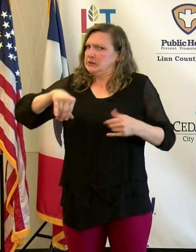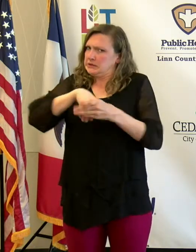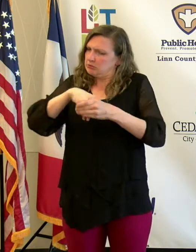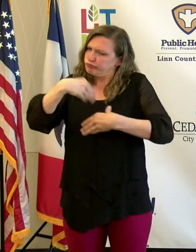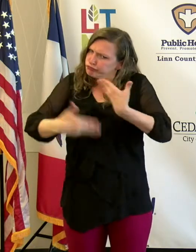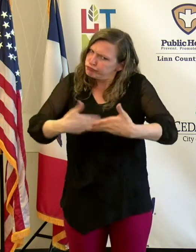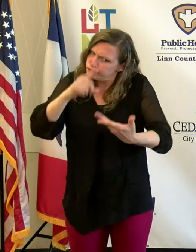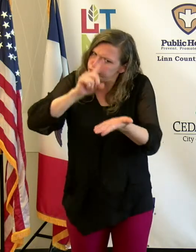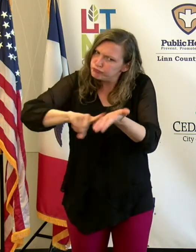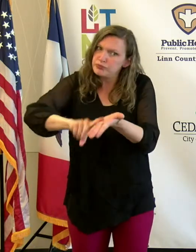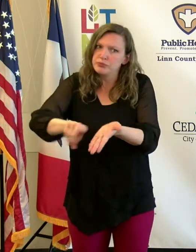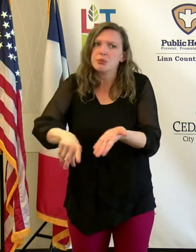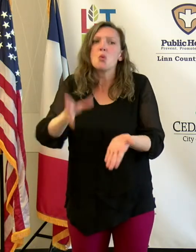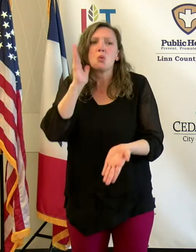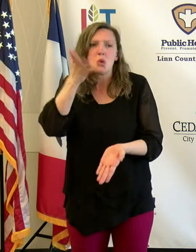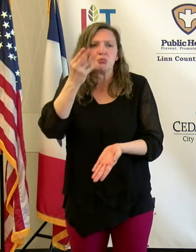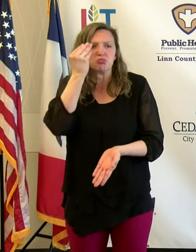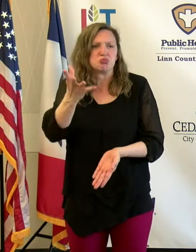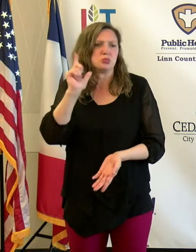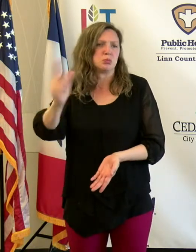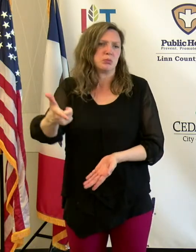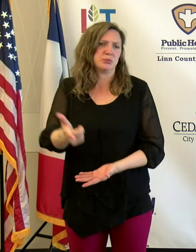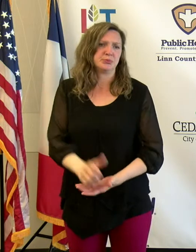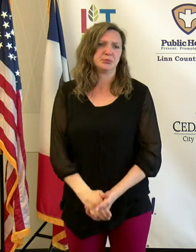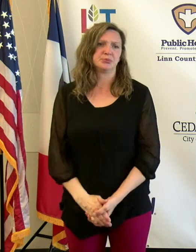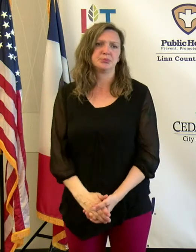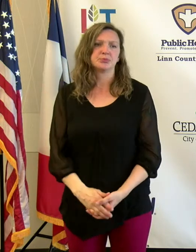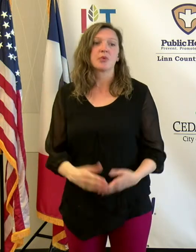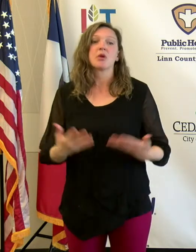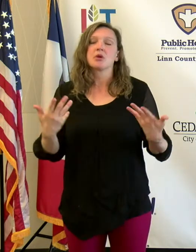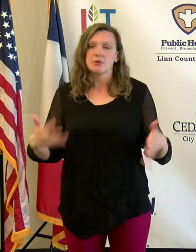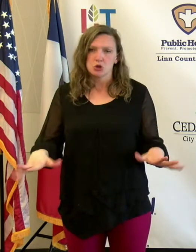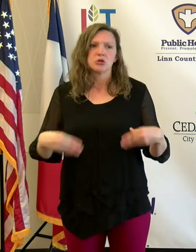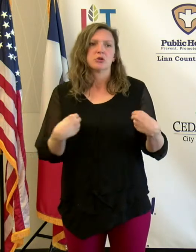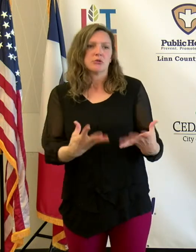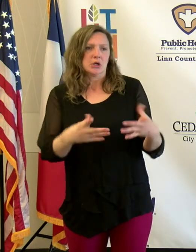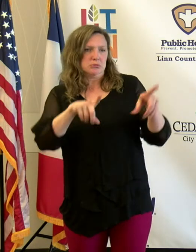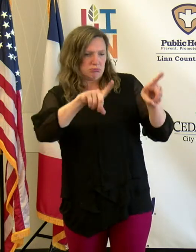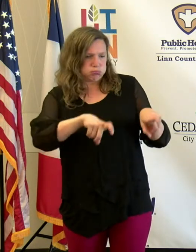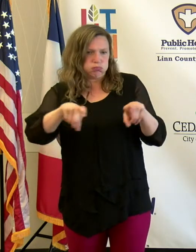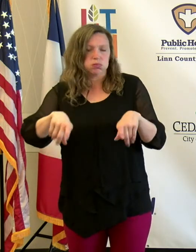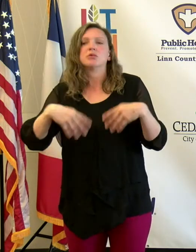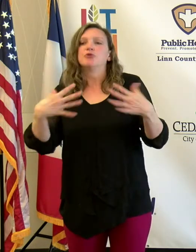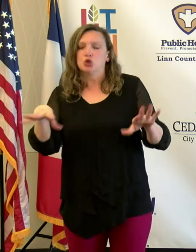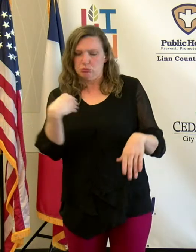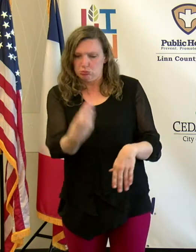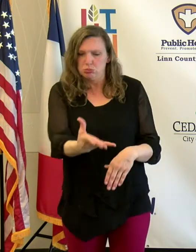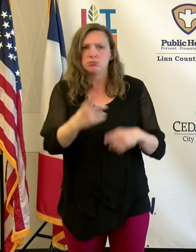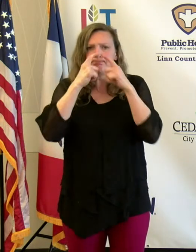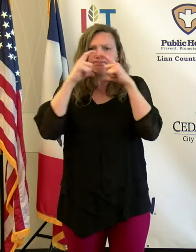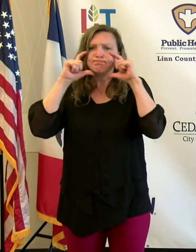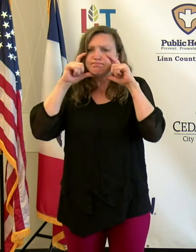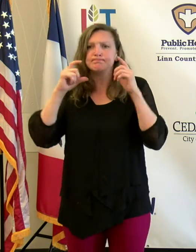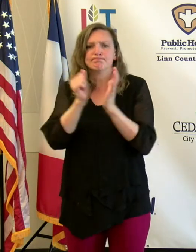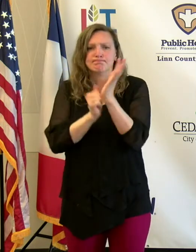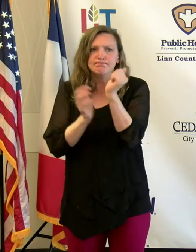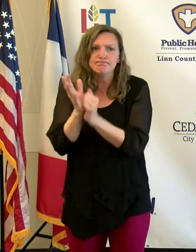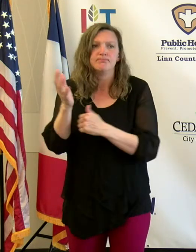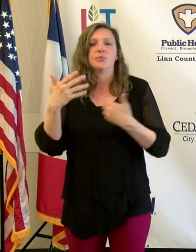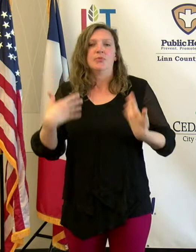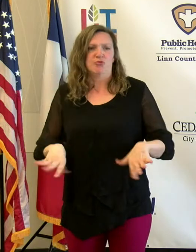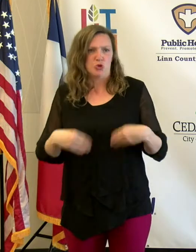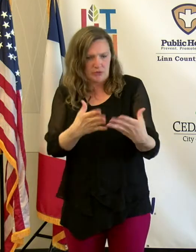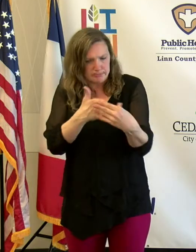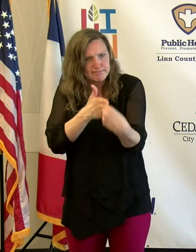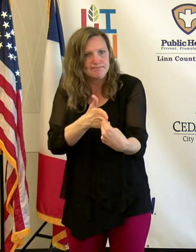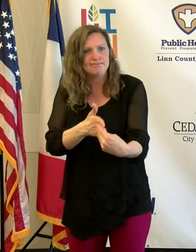organizations to help provide testing, guidance, and personal protective equipment. The governor's orders